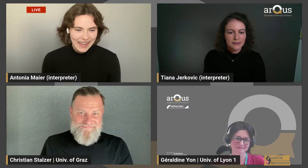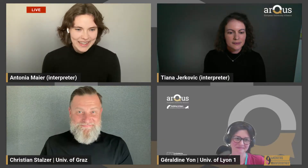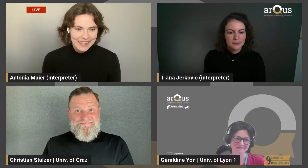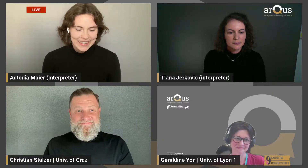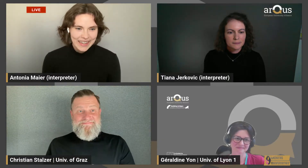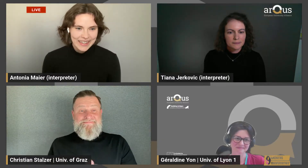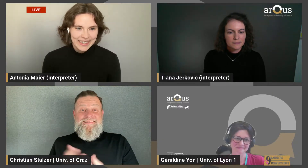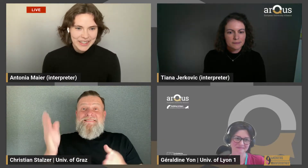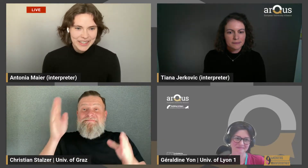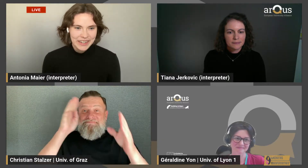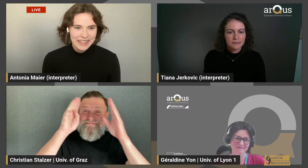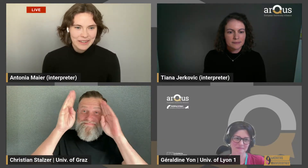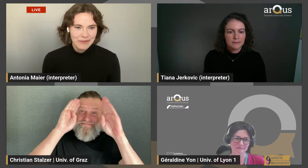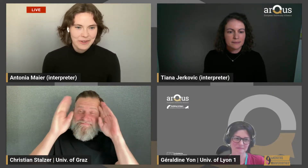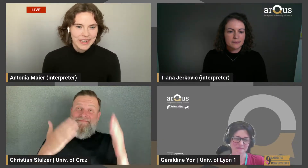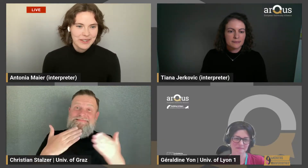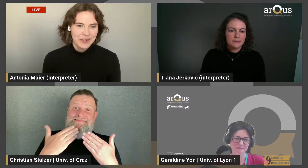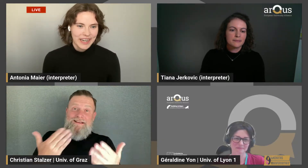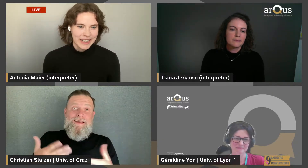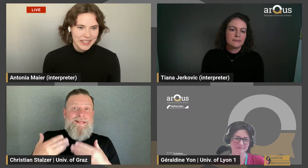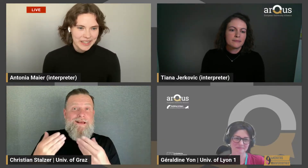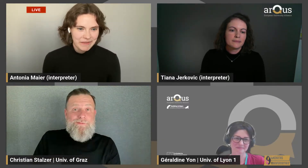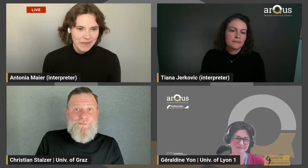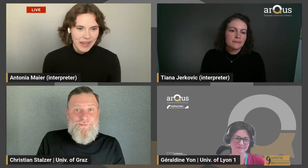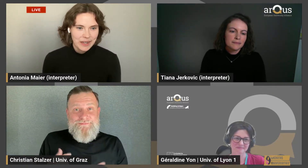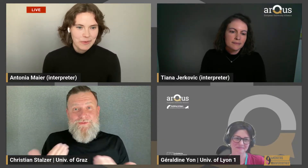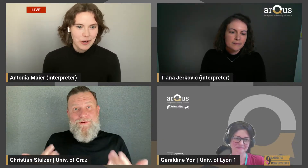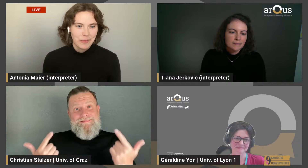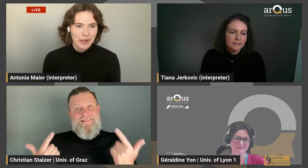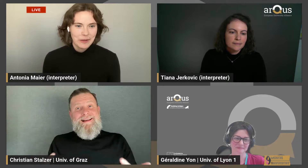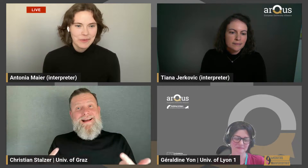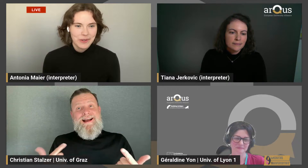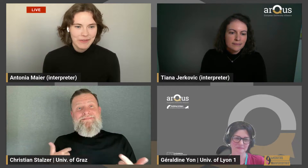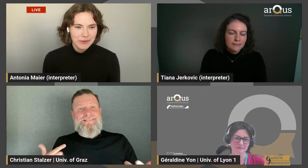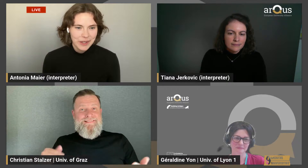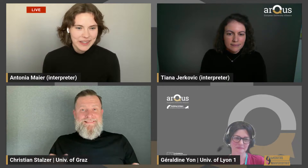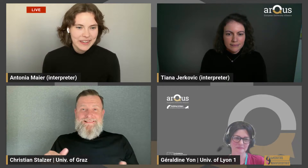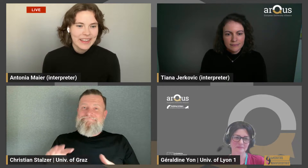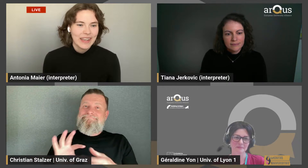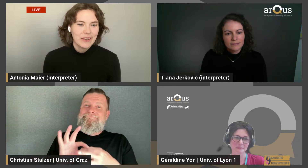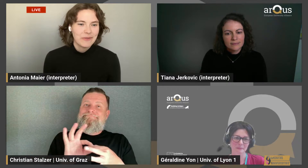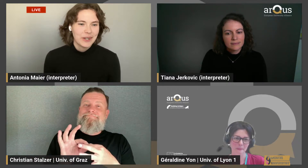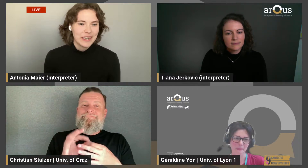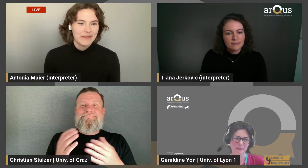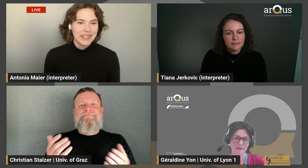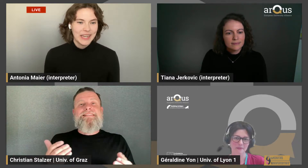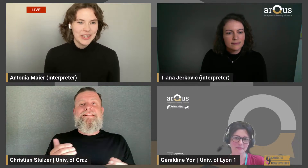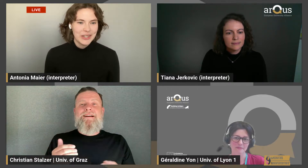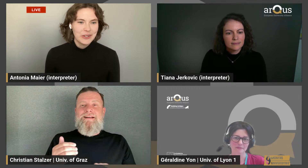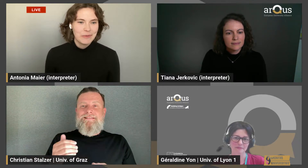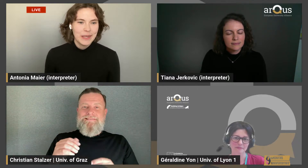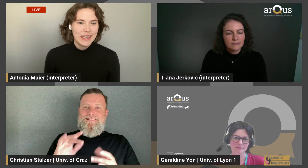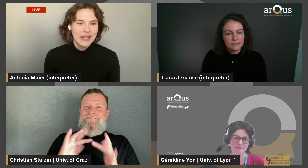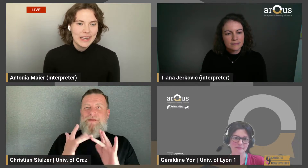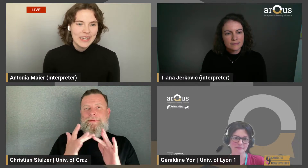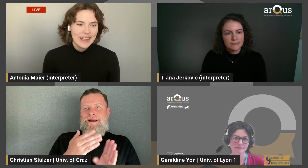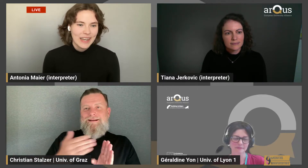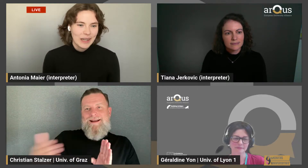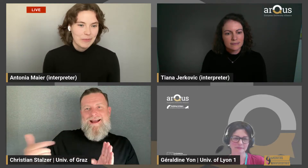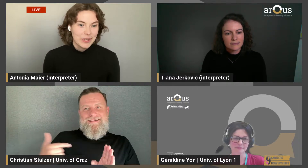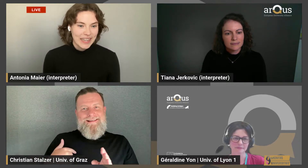Many thanks, dear Geraldine, for the introduction and a warm welcome to everyone. Thank you for the invitation to